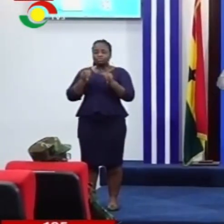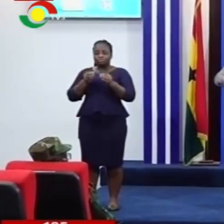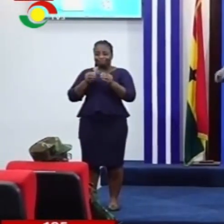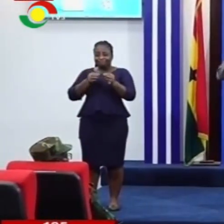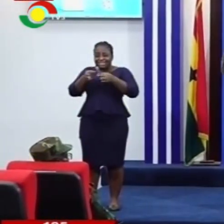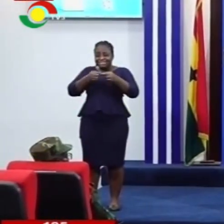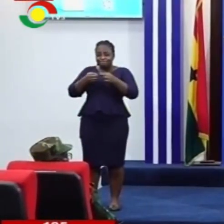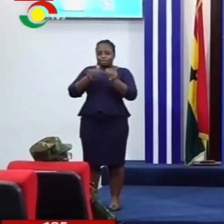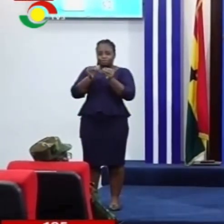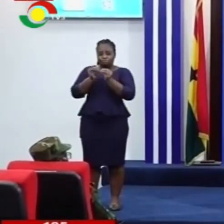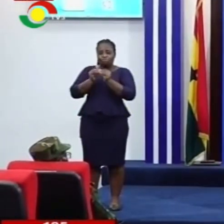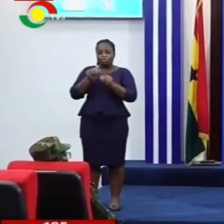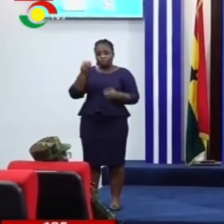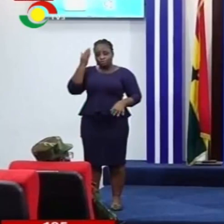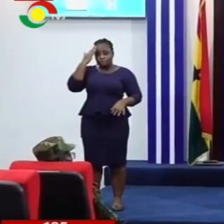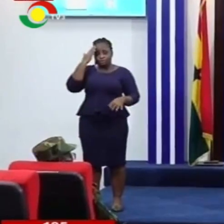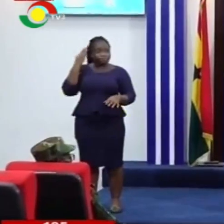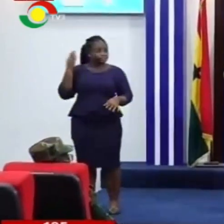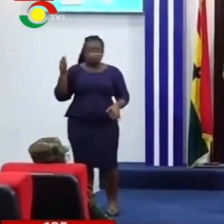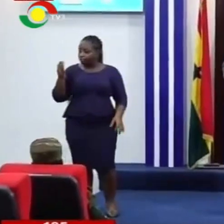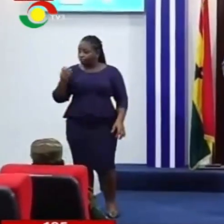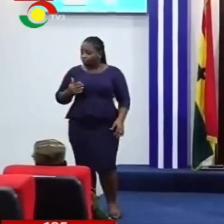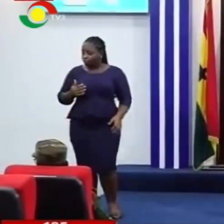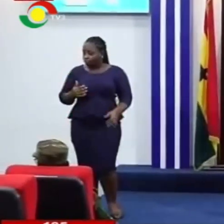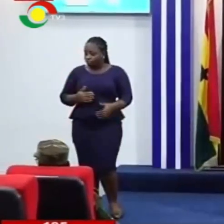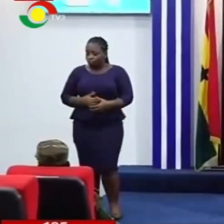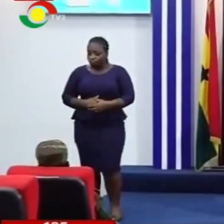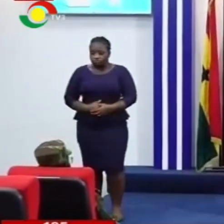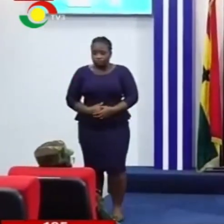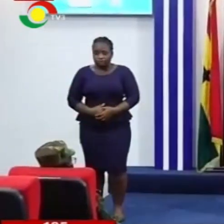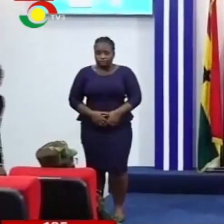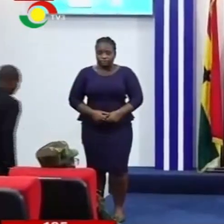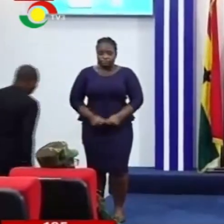deal with that one. Honorable Pius, where are you? Ah, there you are.